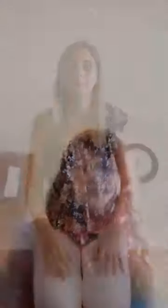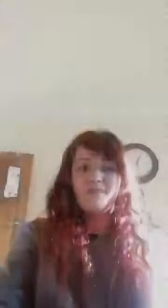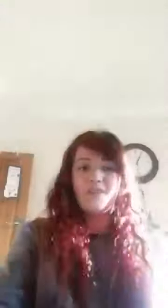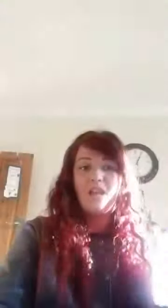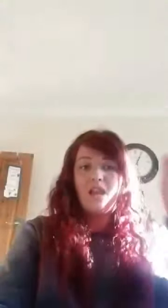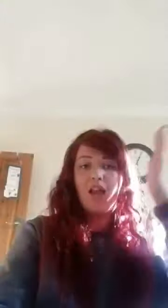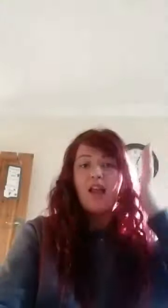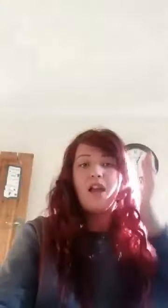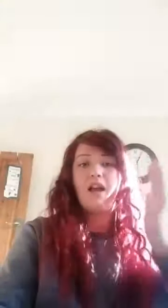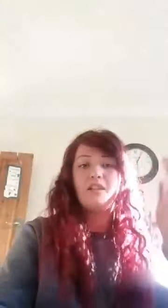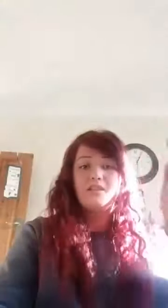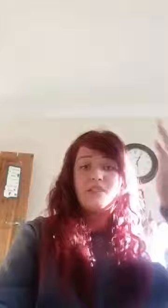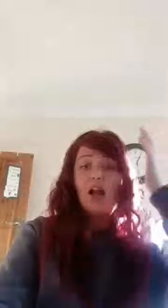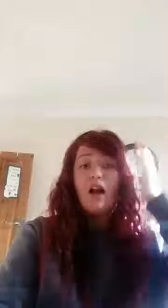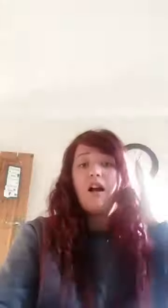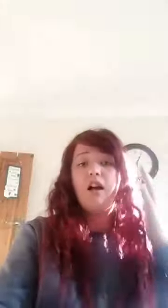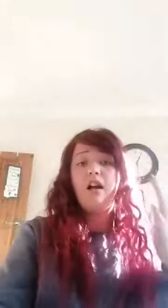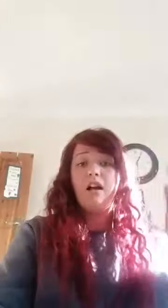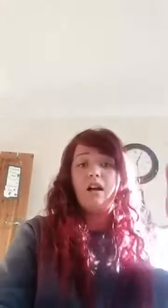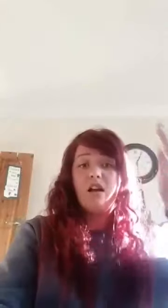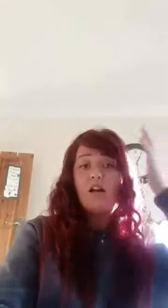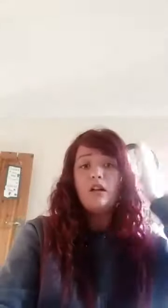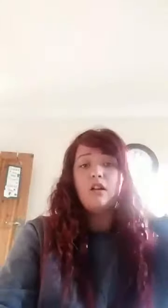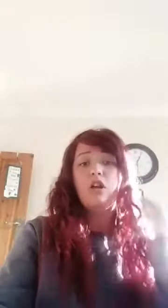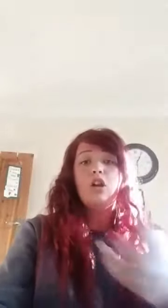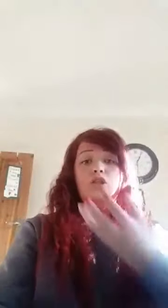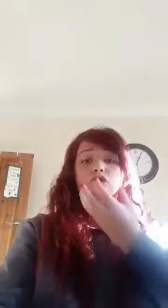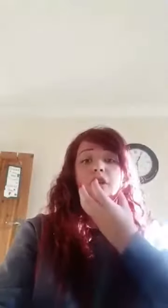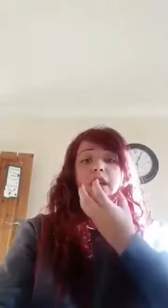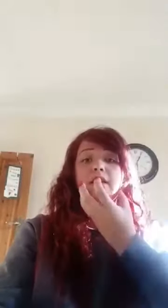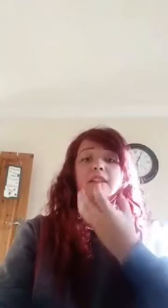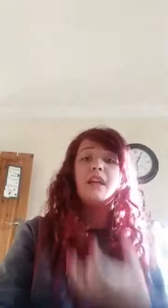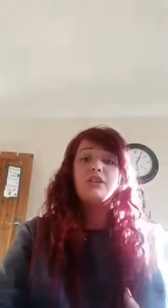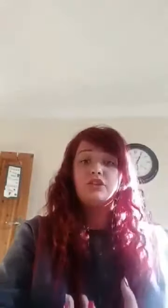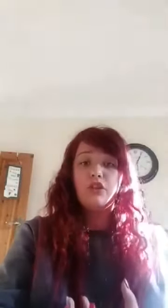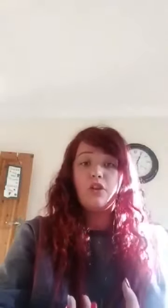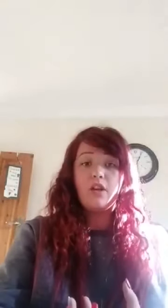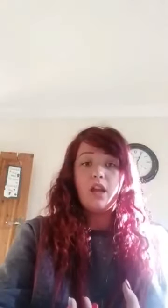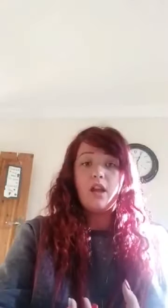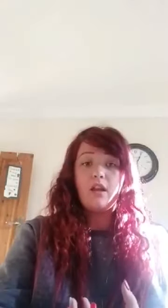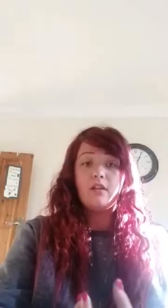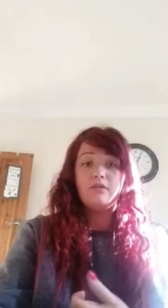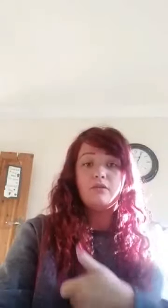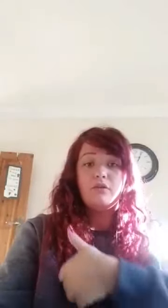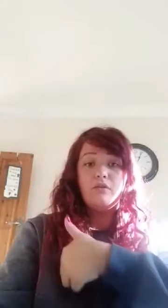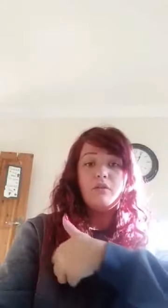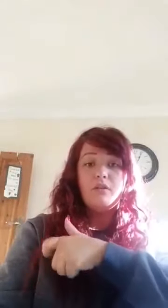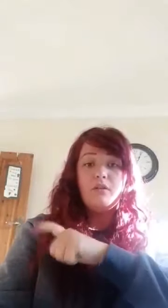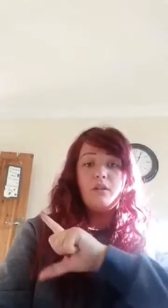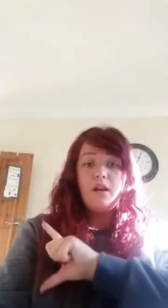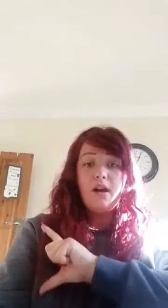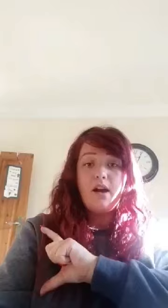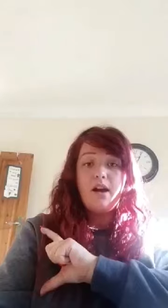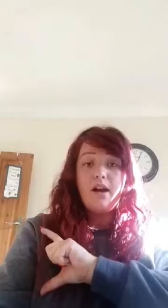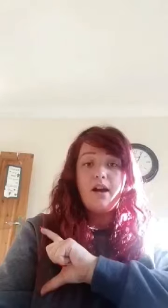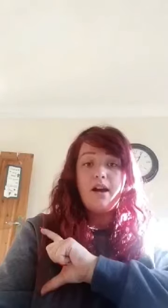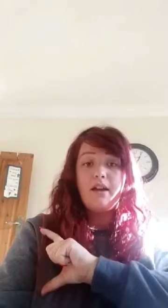And the dreams that you dare to Oh, why, oh,